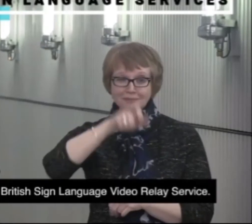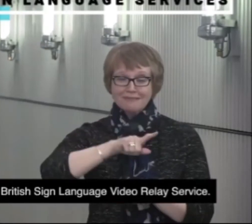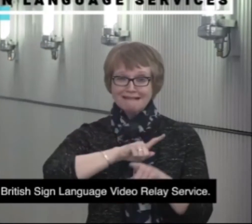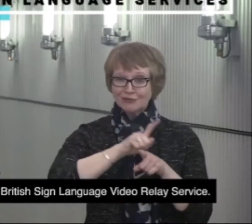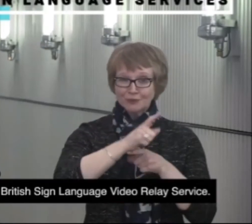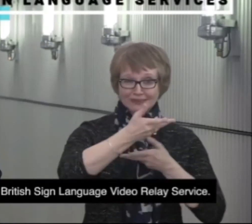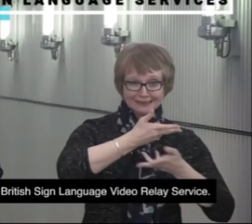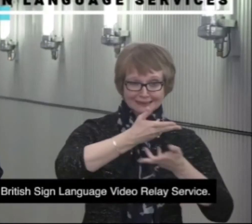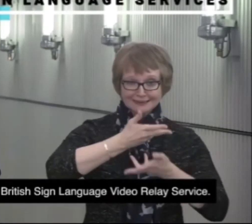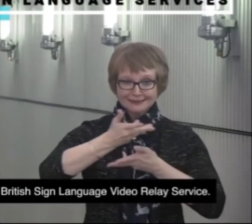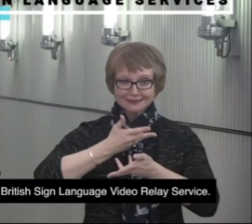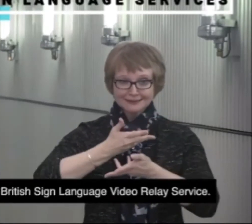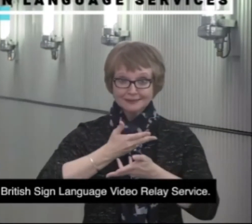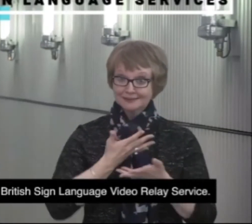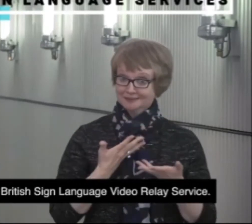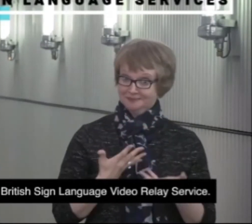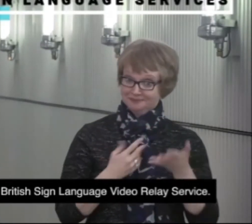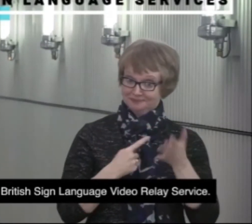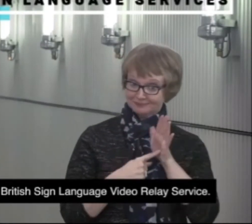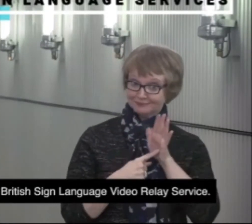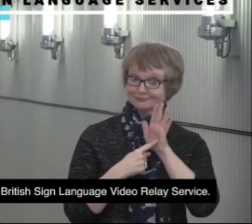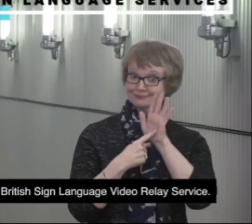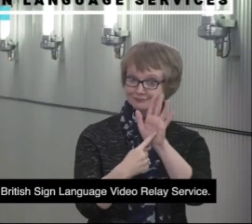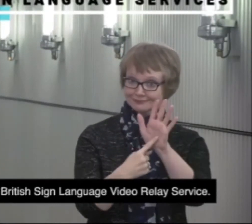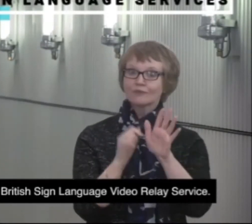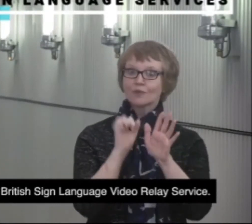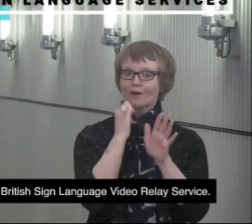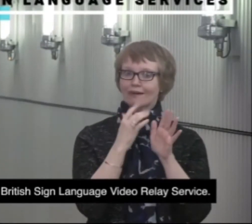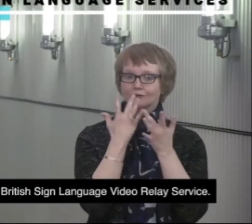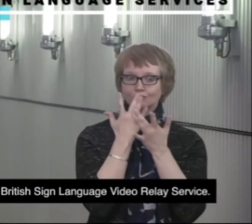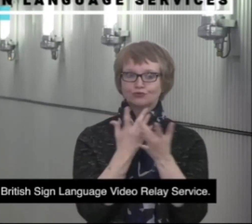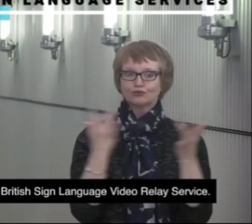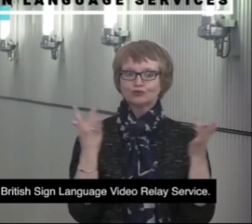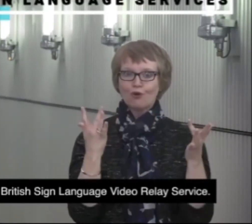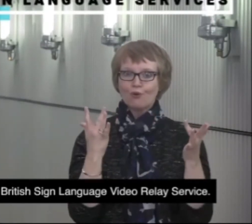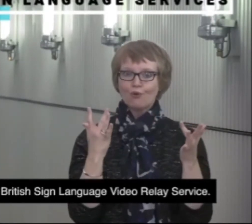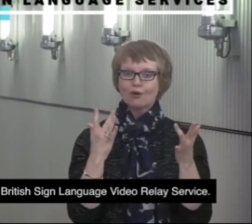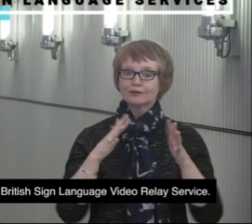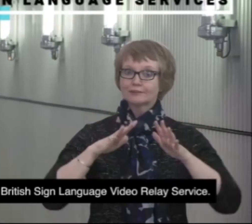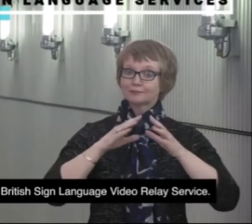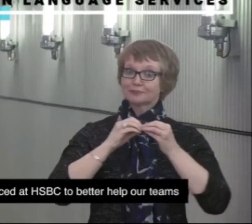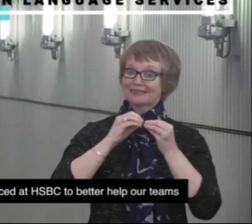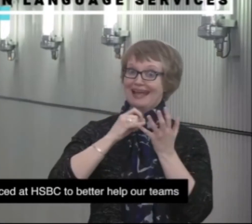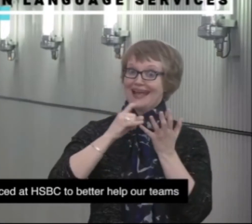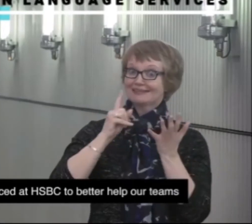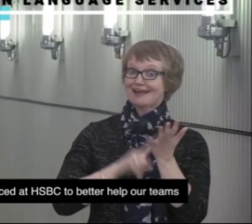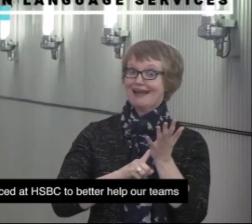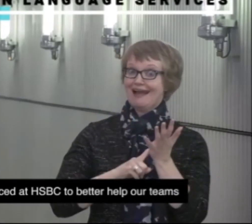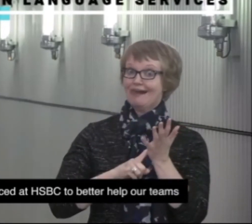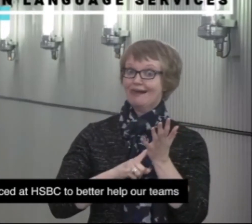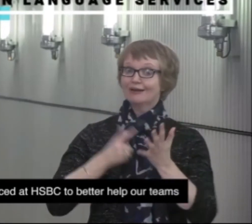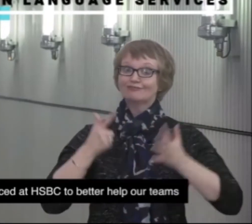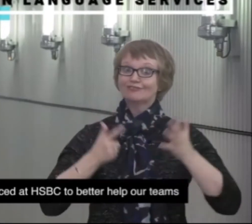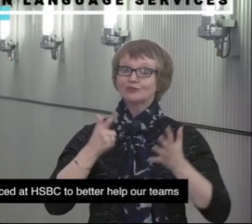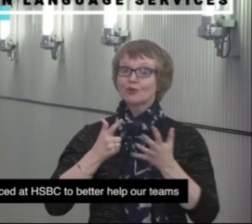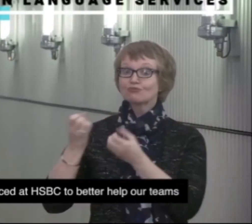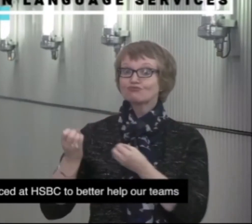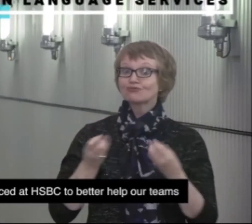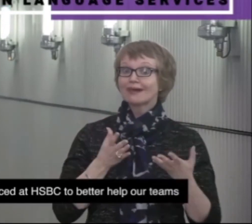is a demonstration of British Sign Language video relay service. This is something we've introduced at HSBC